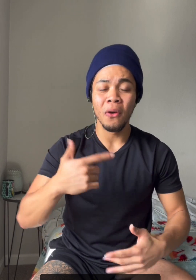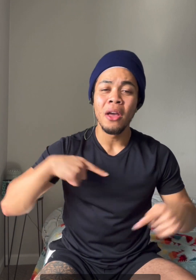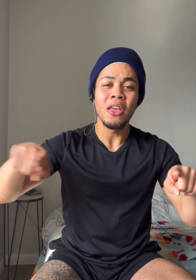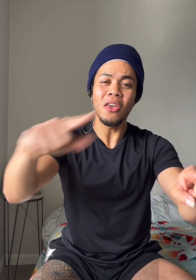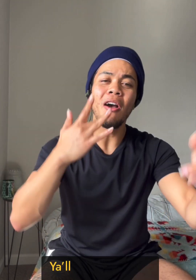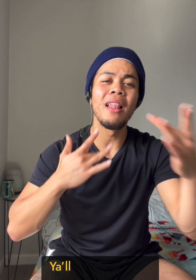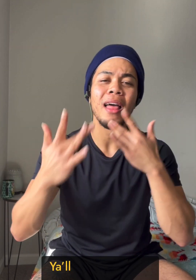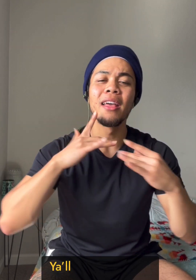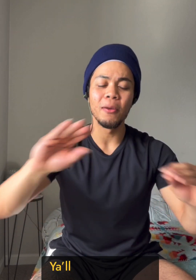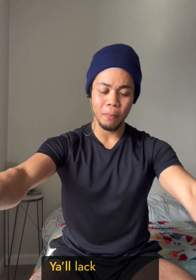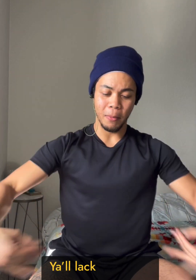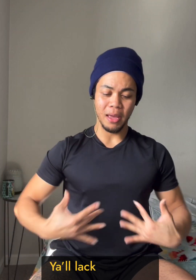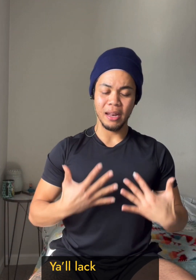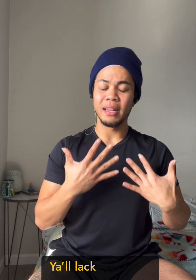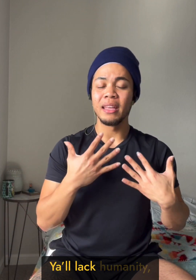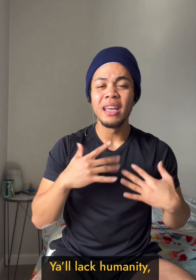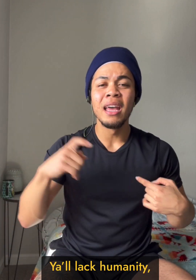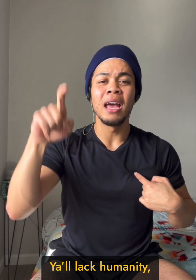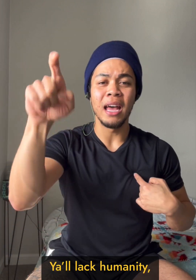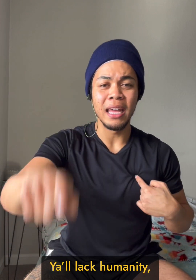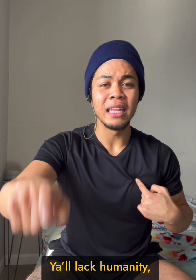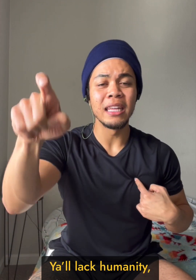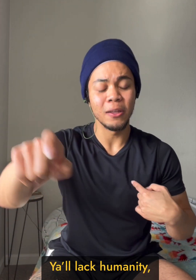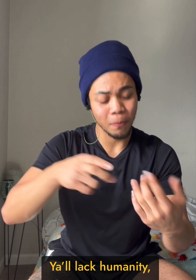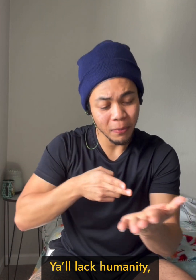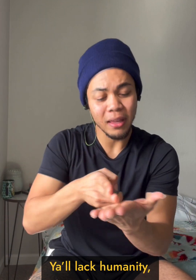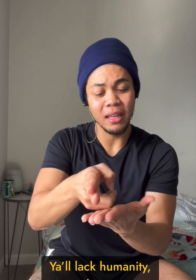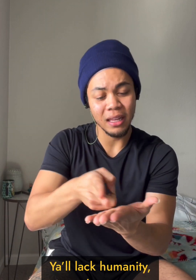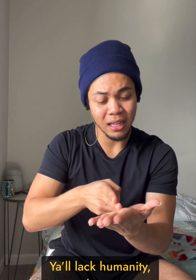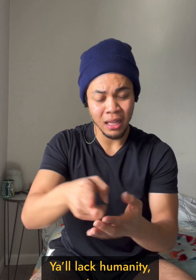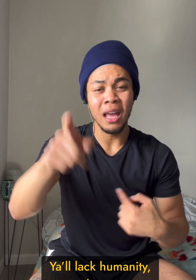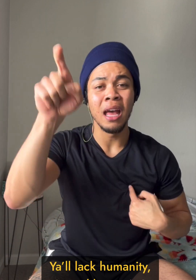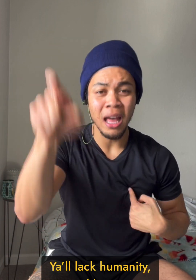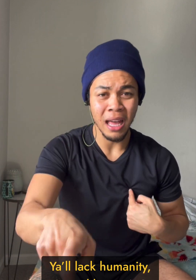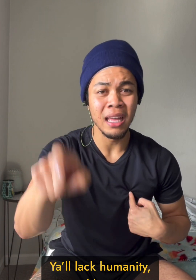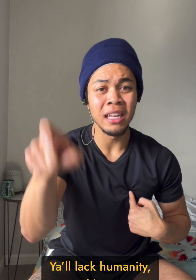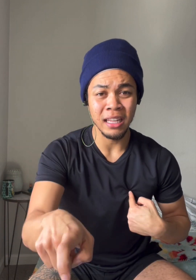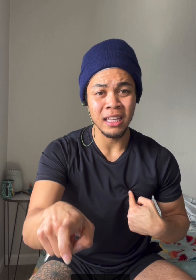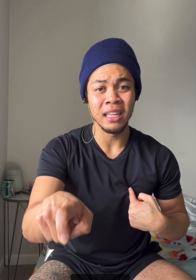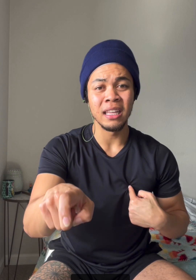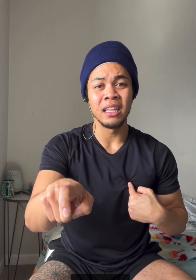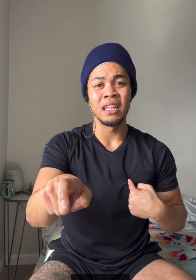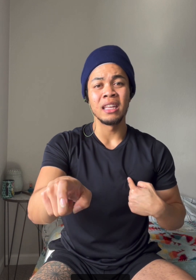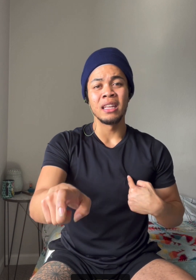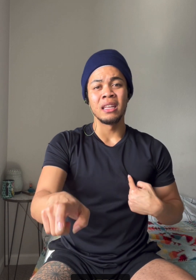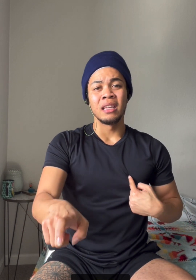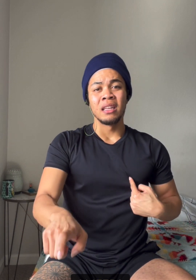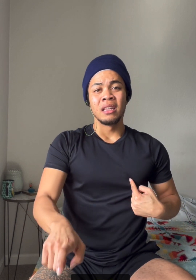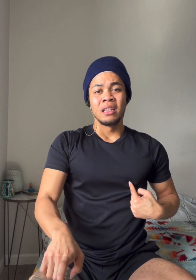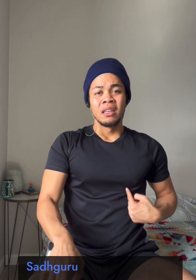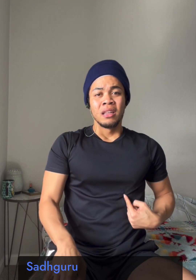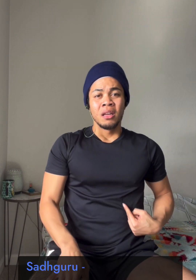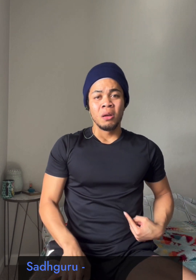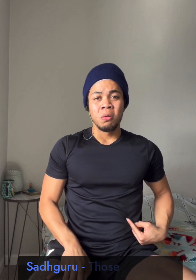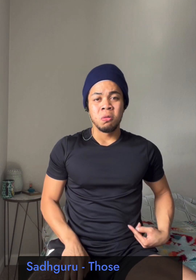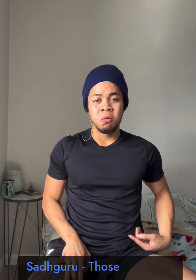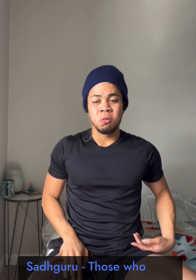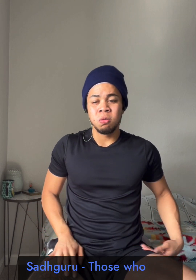You're like humanity I need humanity I need Those who have forsaken their humanity